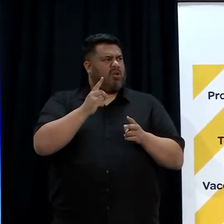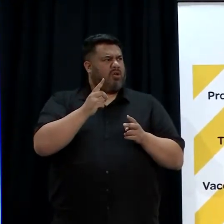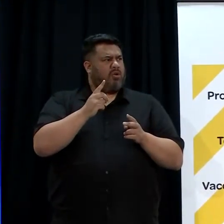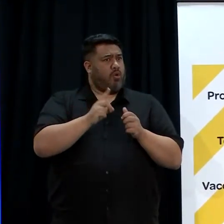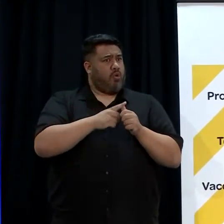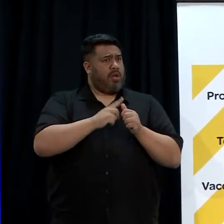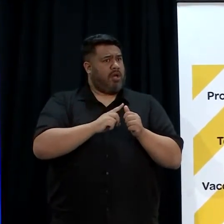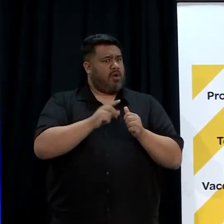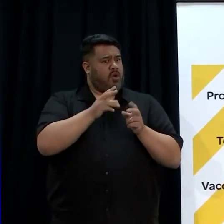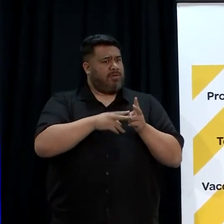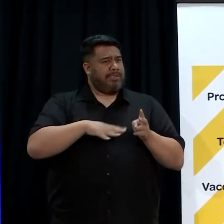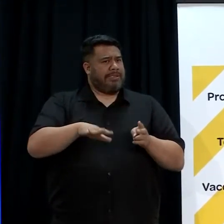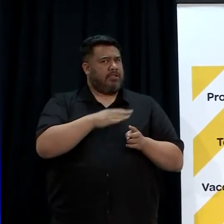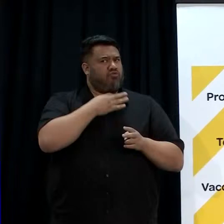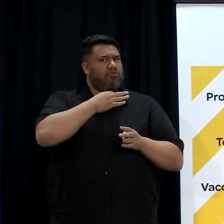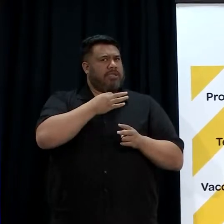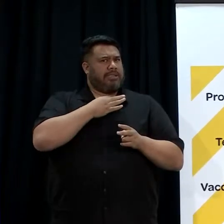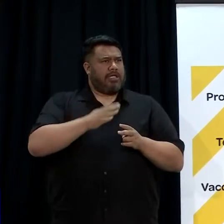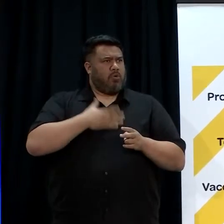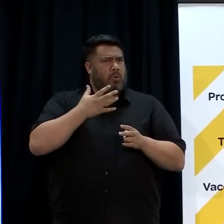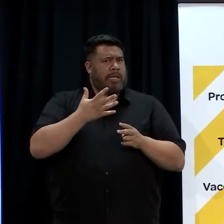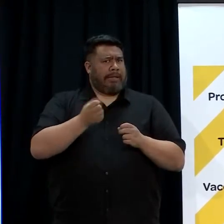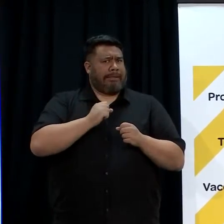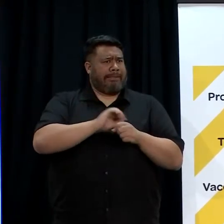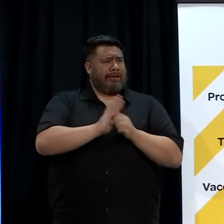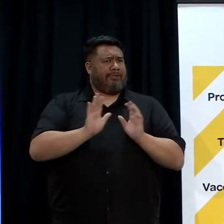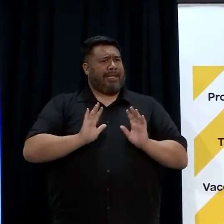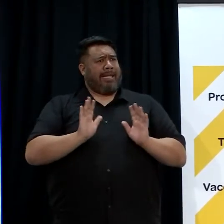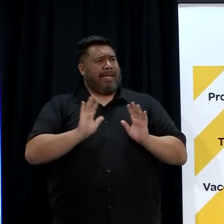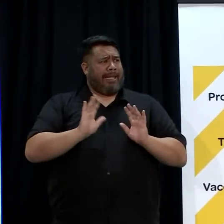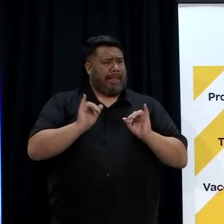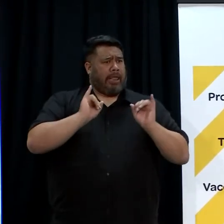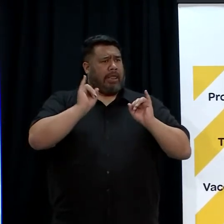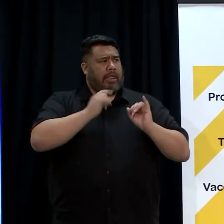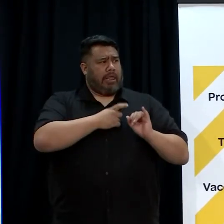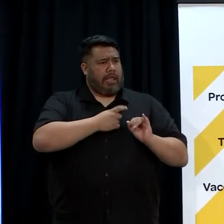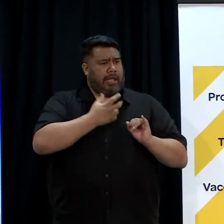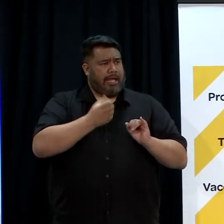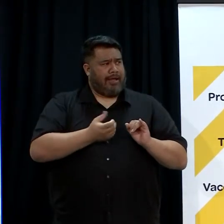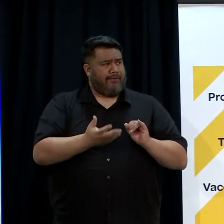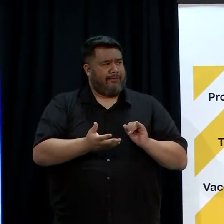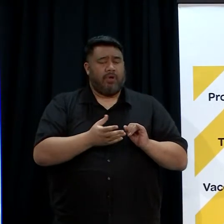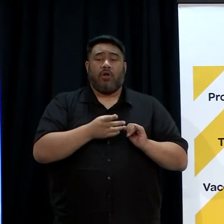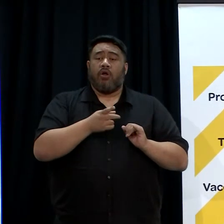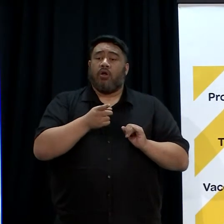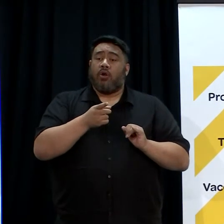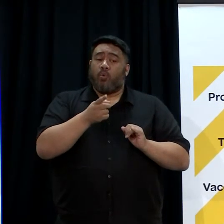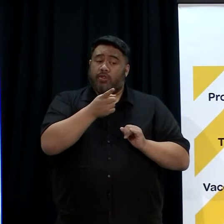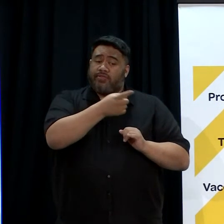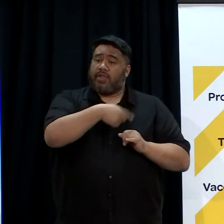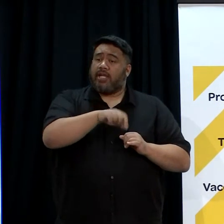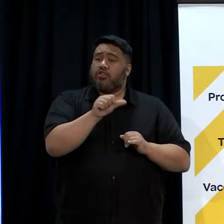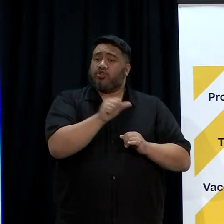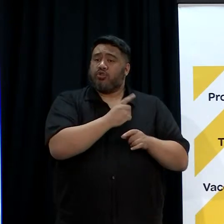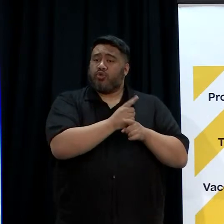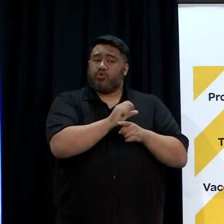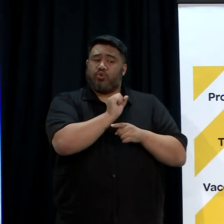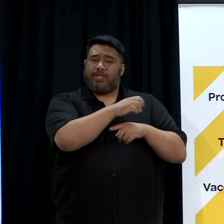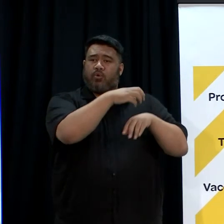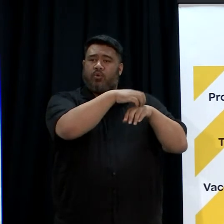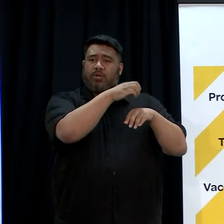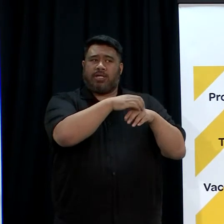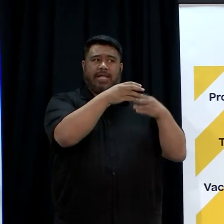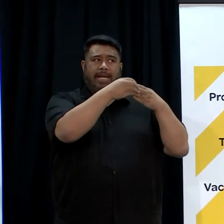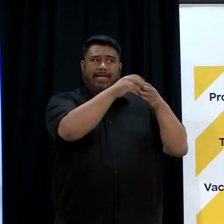that visitor guidelines that are currently in place? Then they should keep talking to the leaders of the organisation,